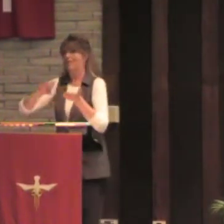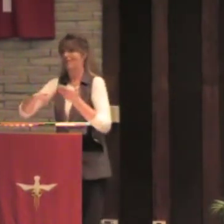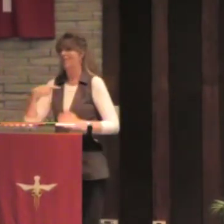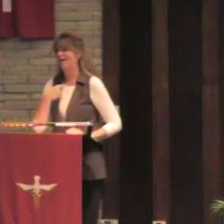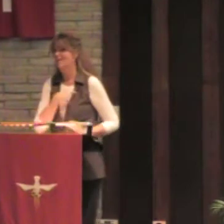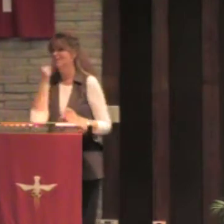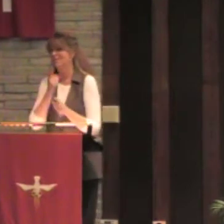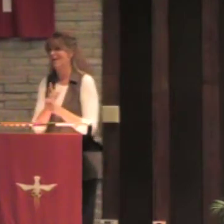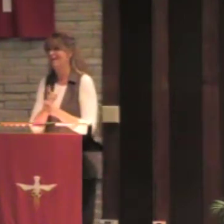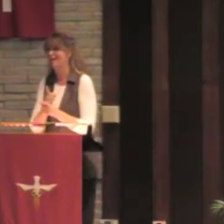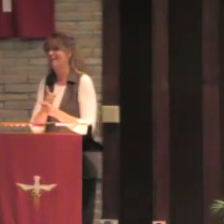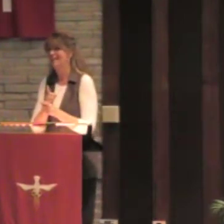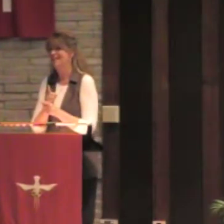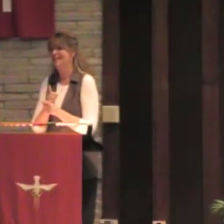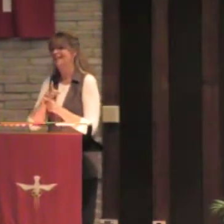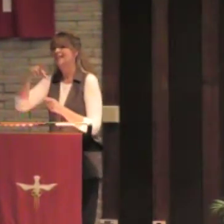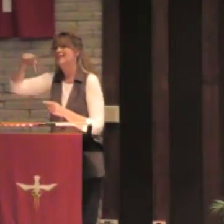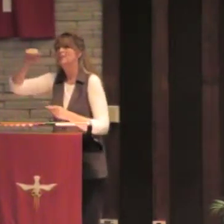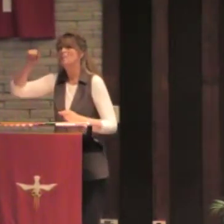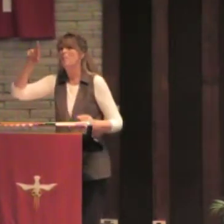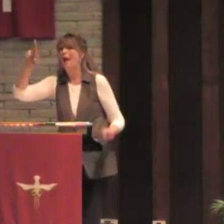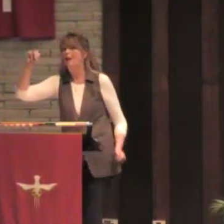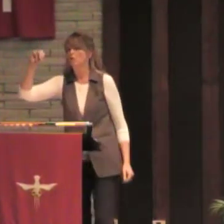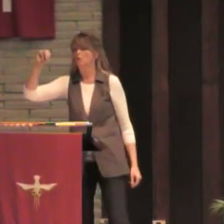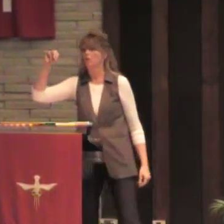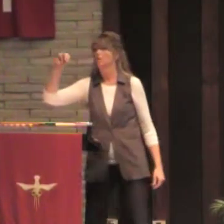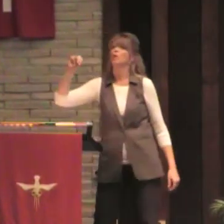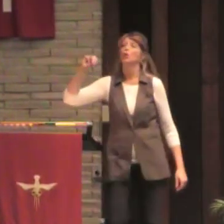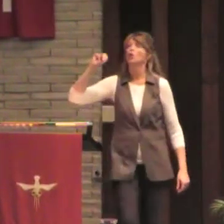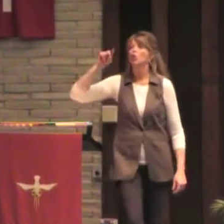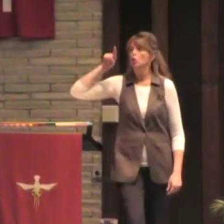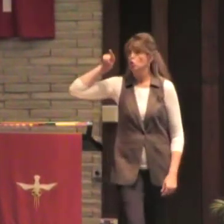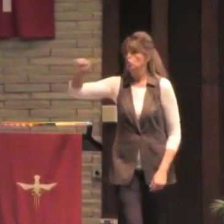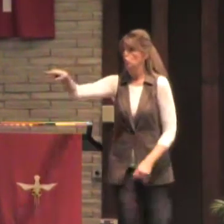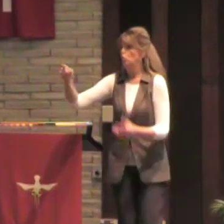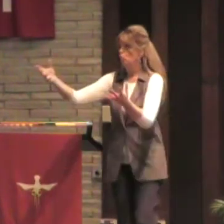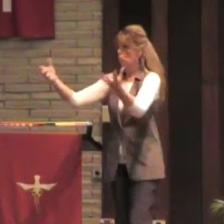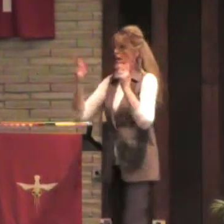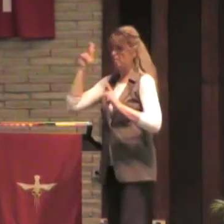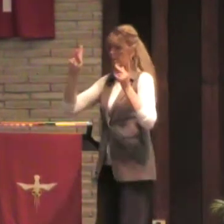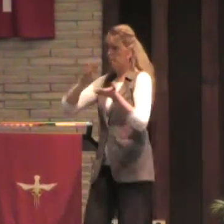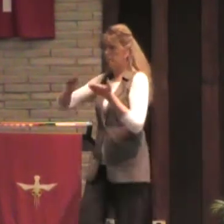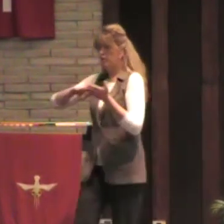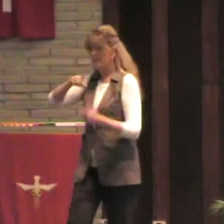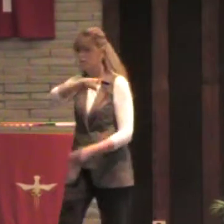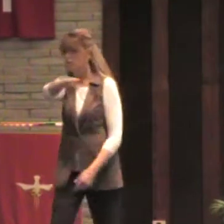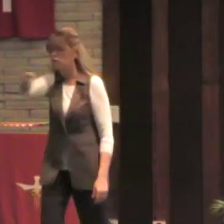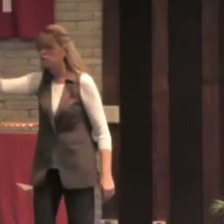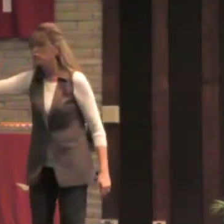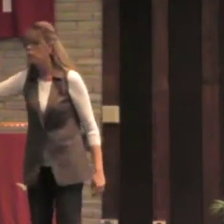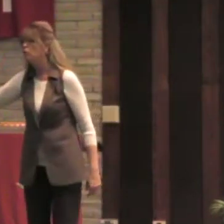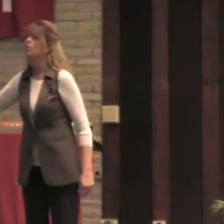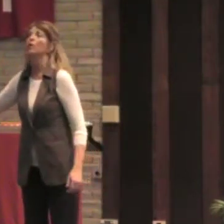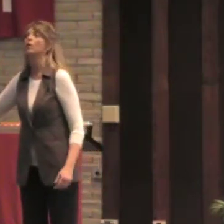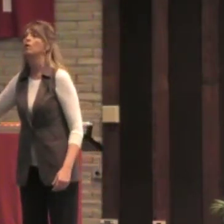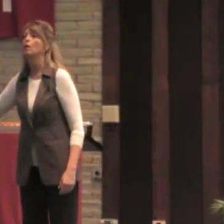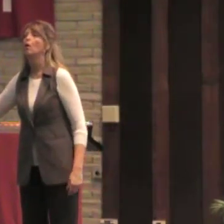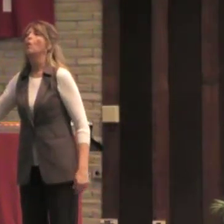Now, we want our children to forgive us, right? We want as a parent, you want